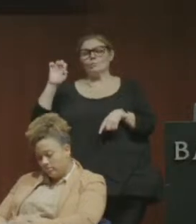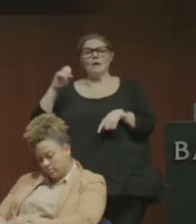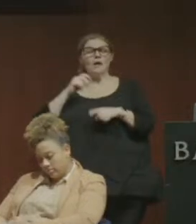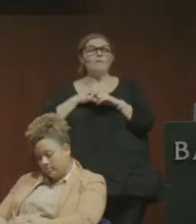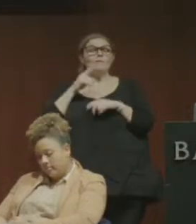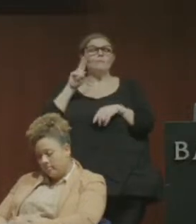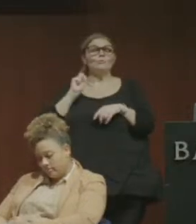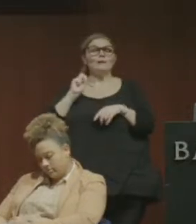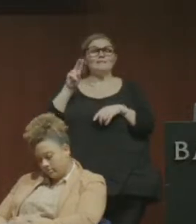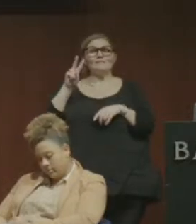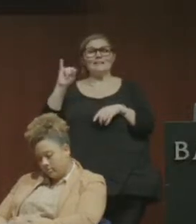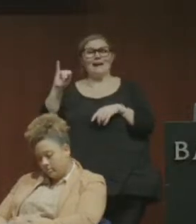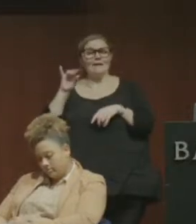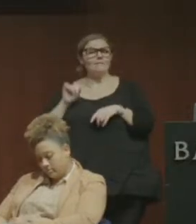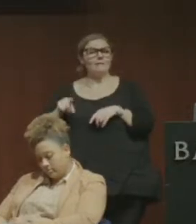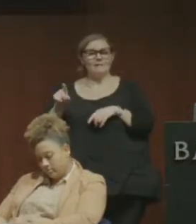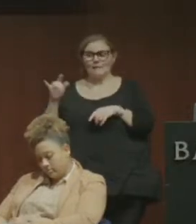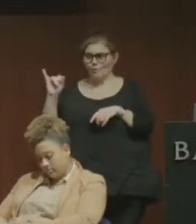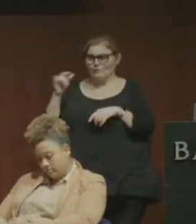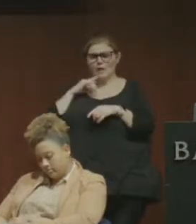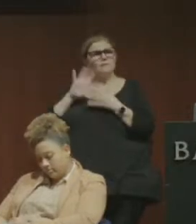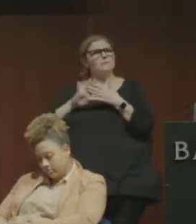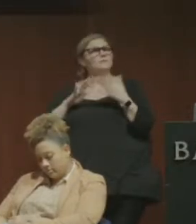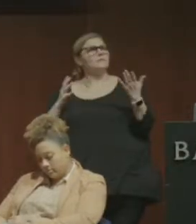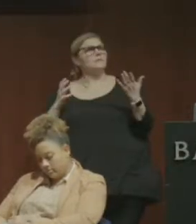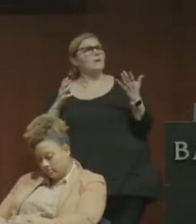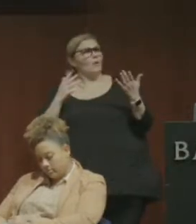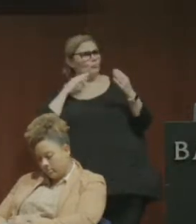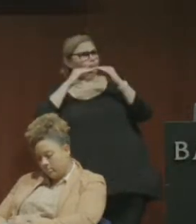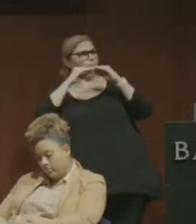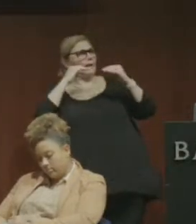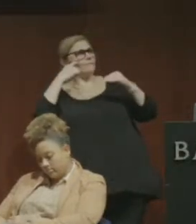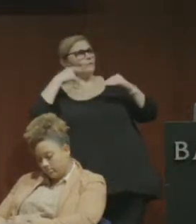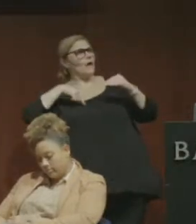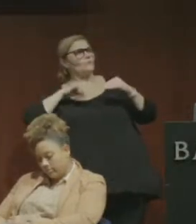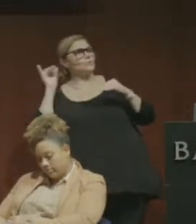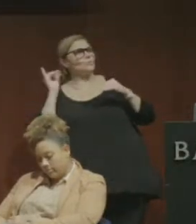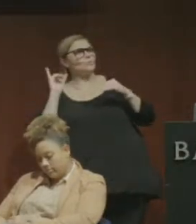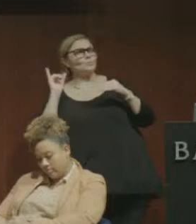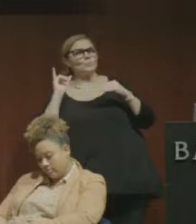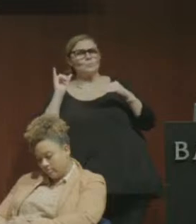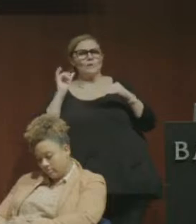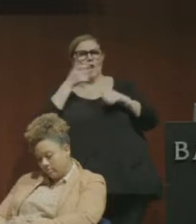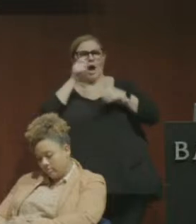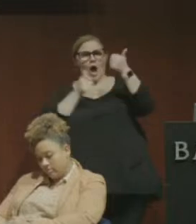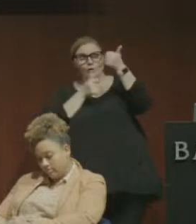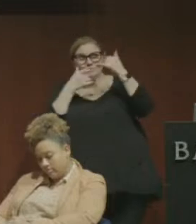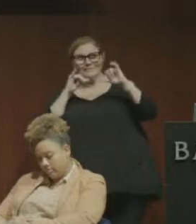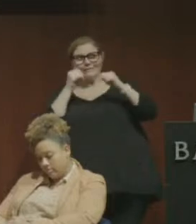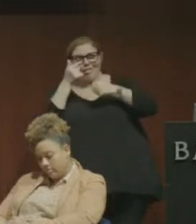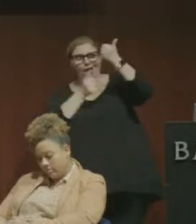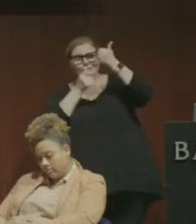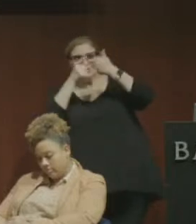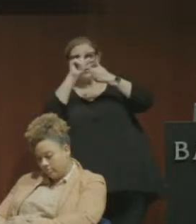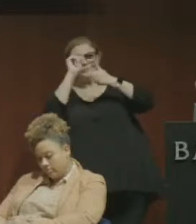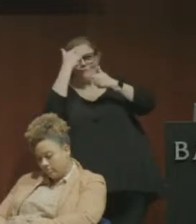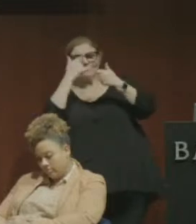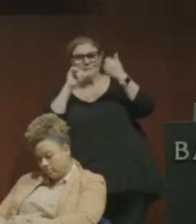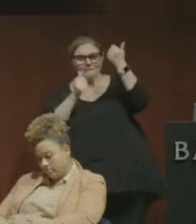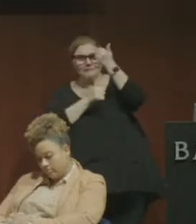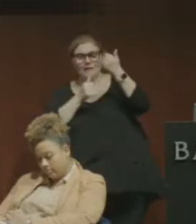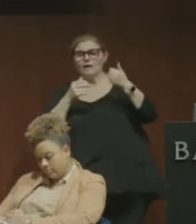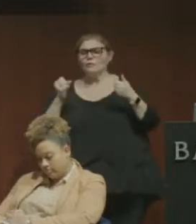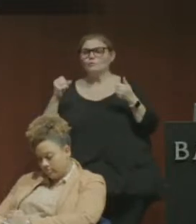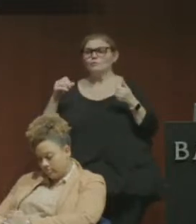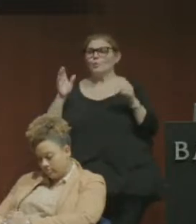USVI, who were also asking the question about repair within a still colonized context. So